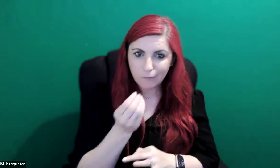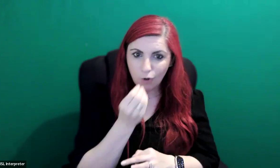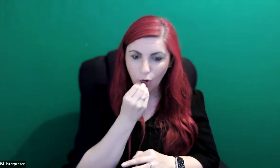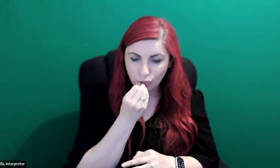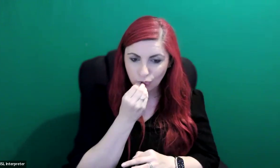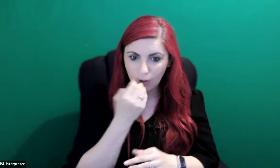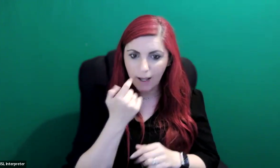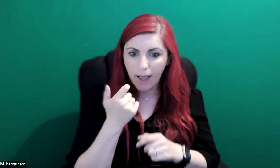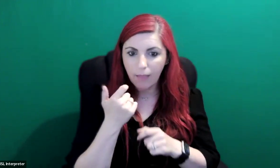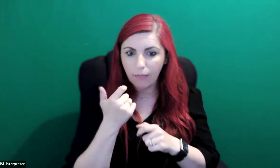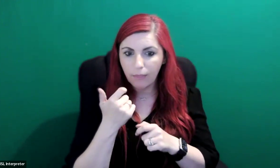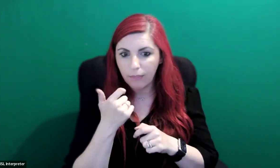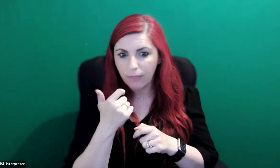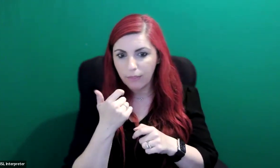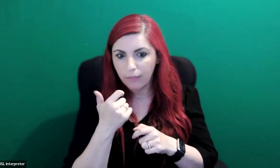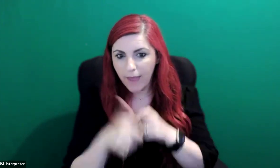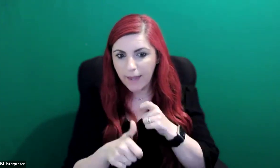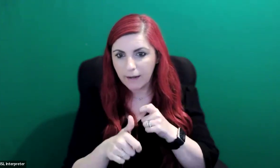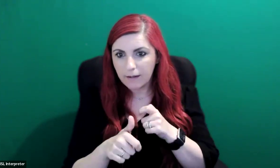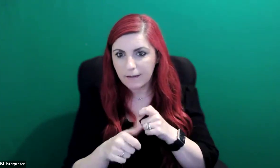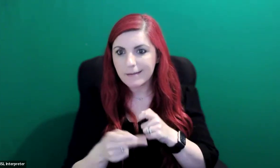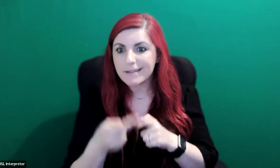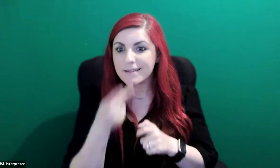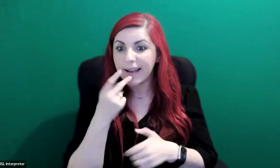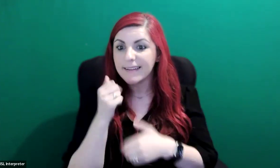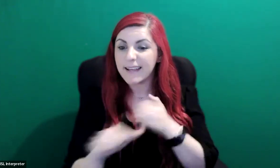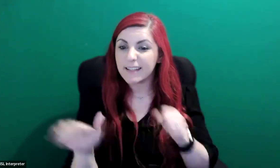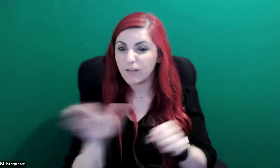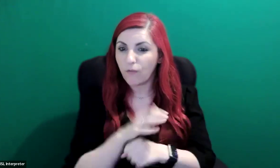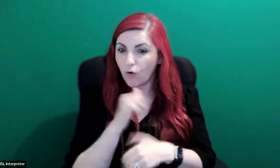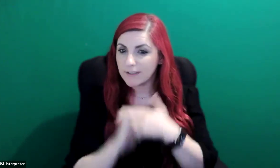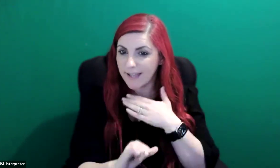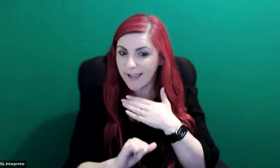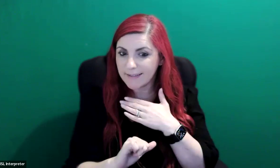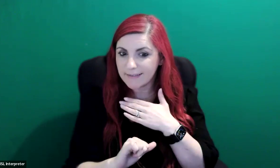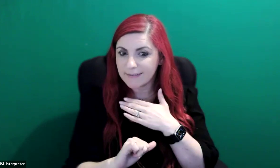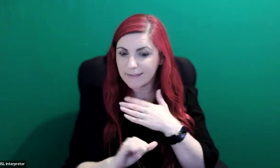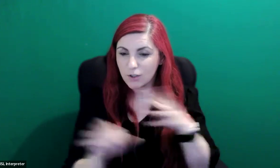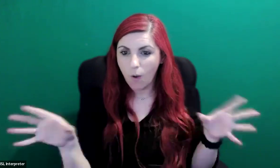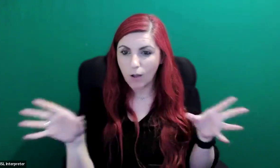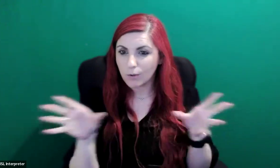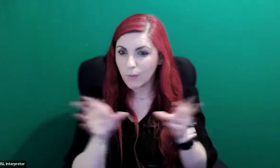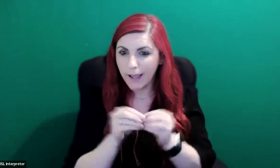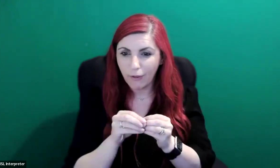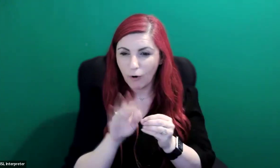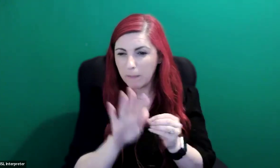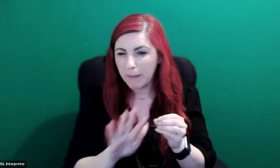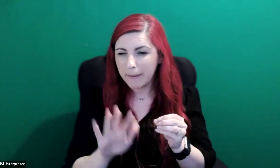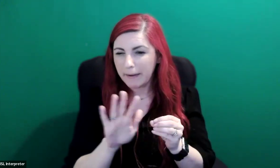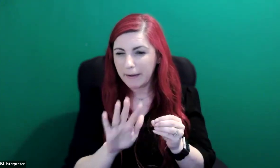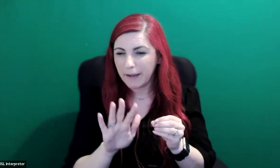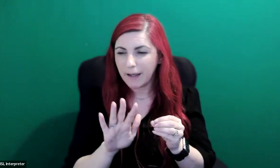then another full day the following days. And that's, so you have altogether, I